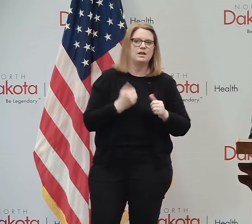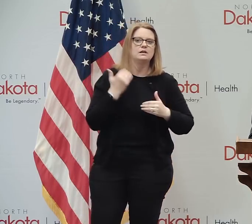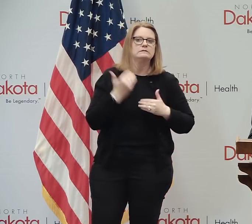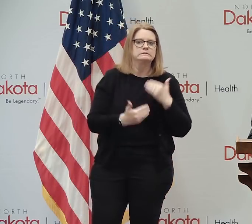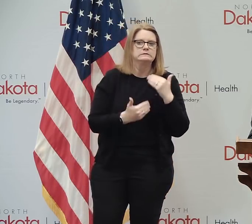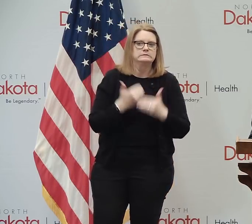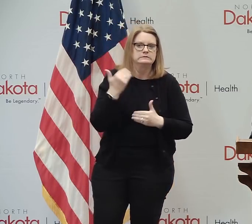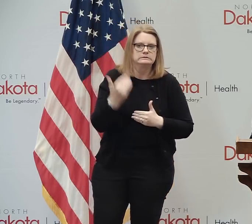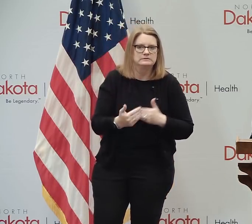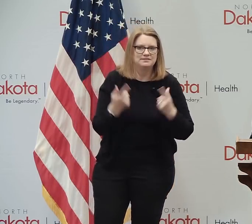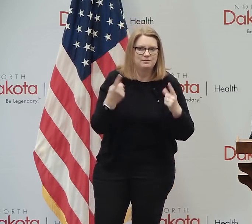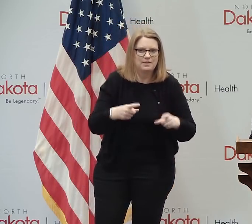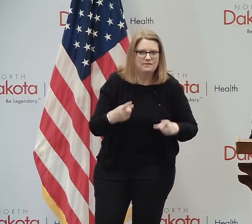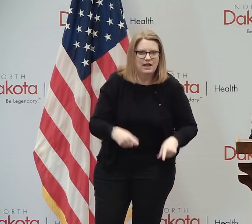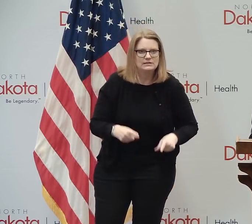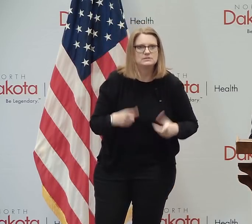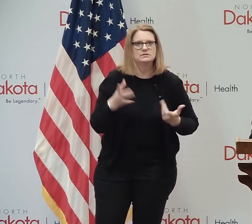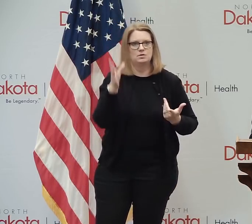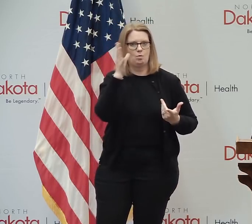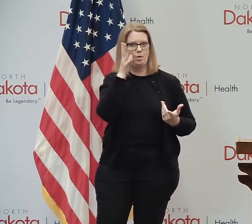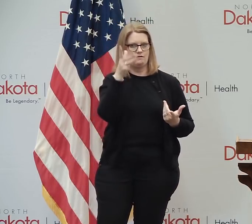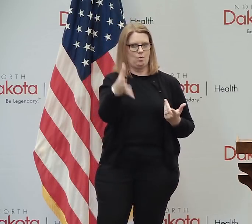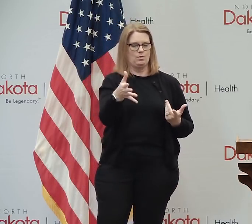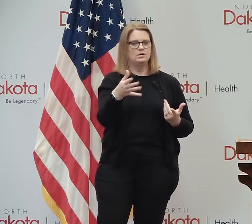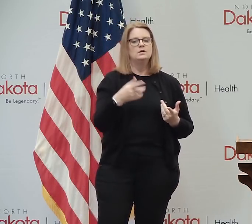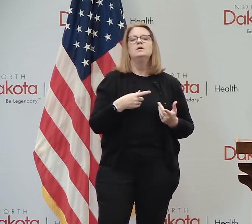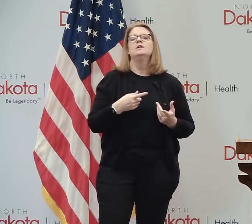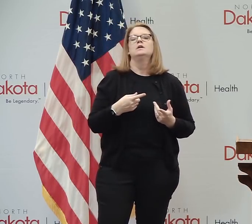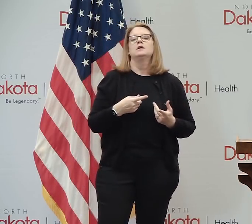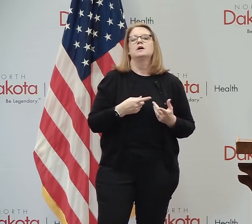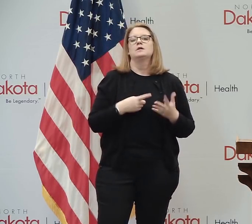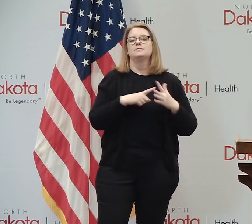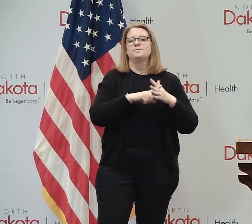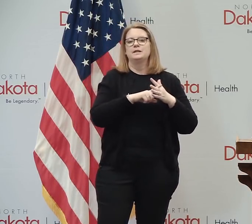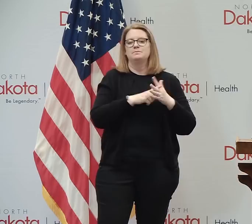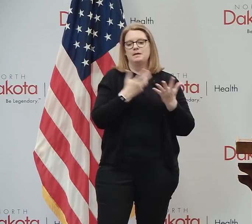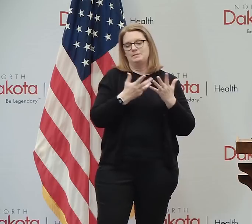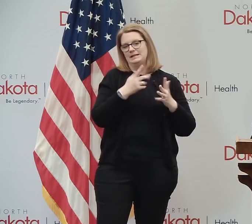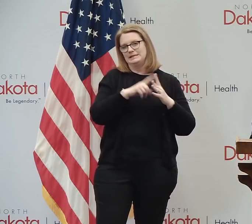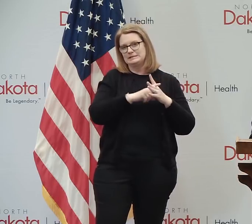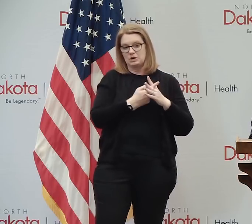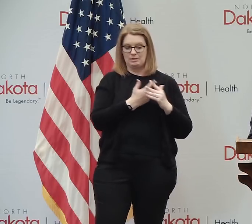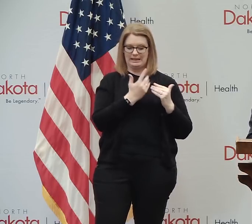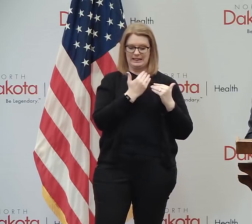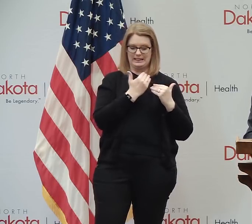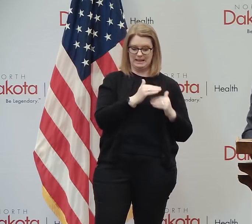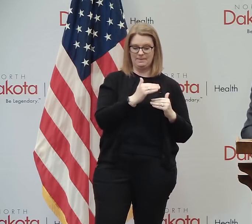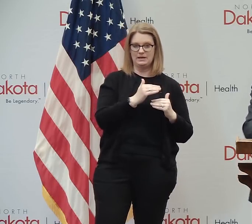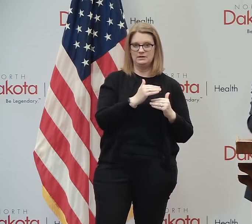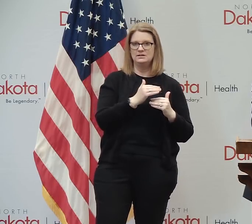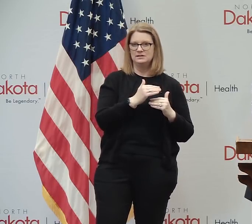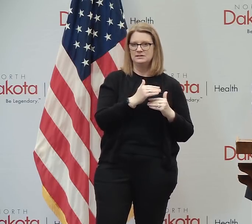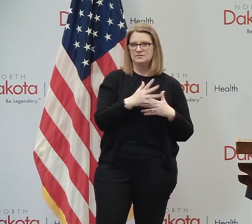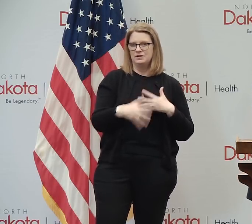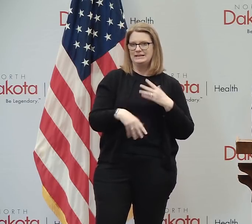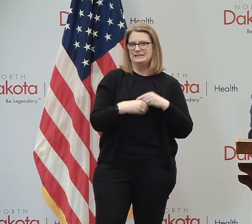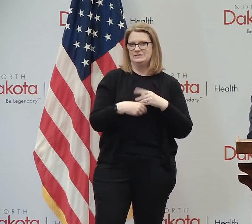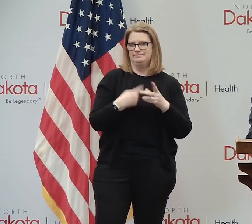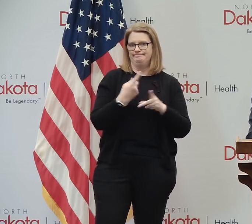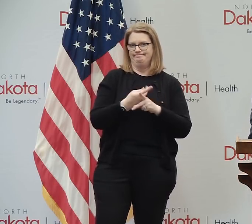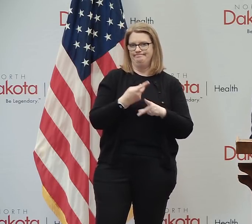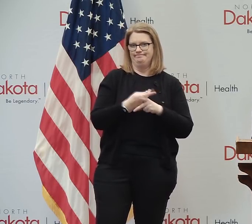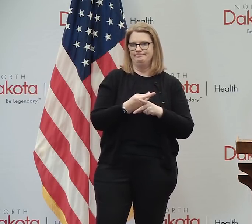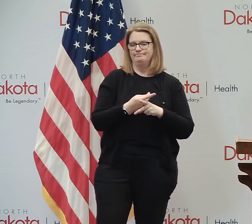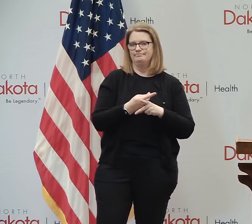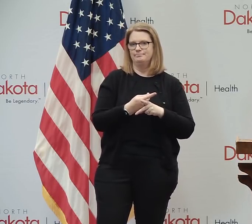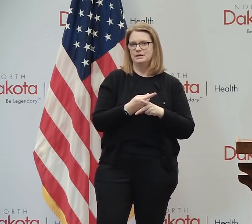events going forward. And those events, of course, may start with more limited in size and additional precautions, but all of this is on